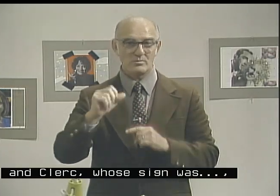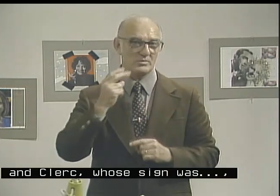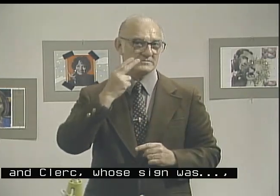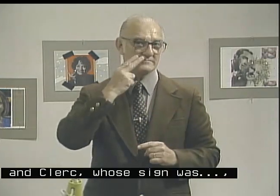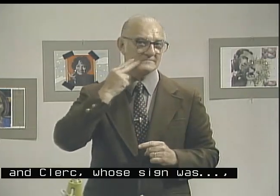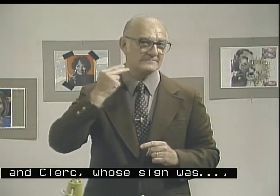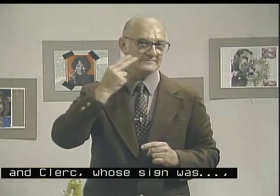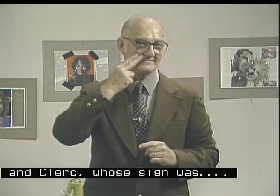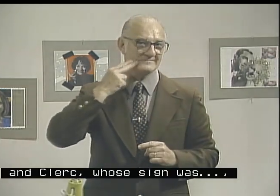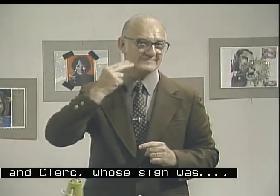was,